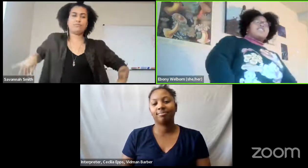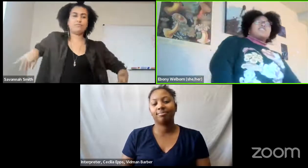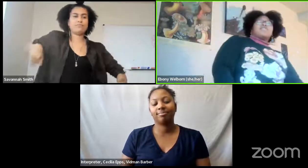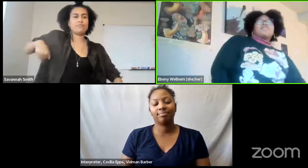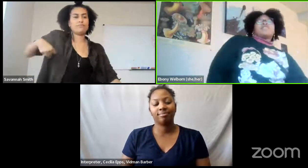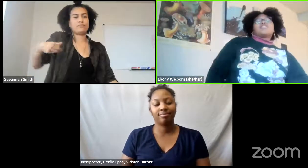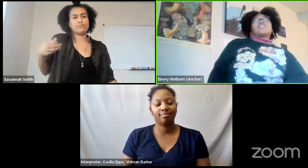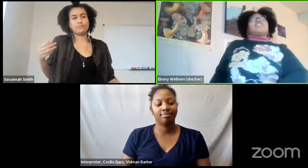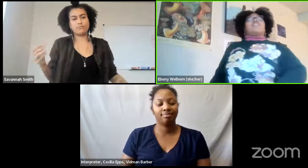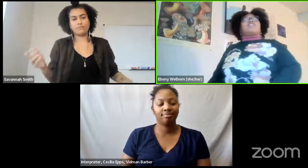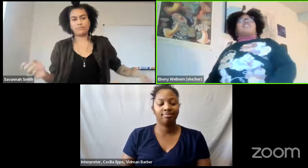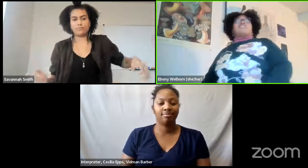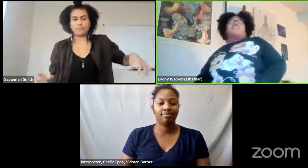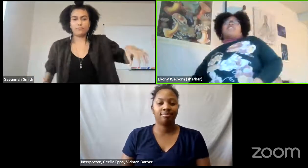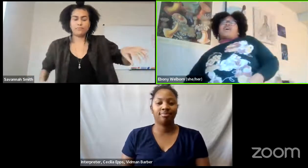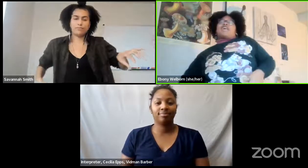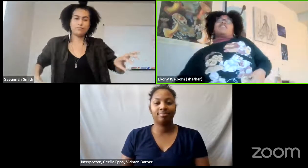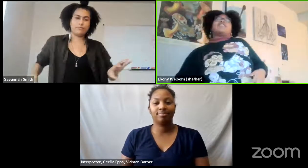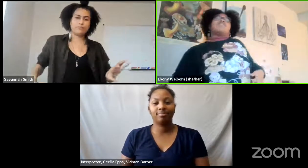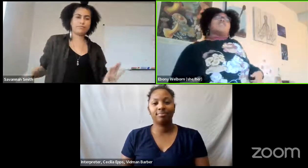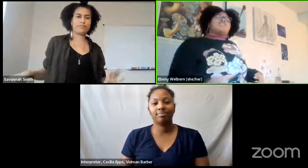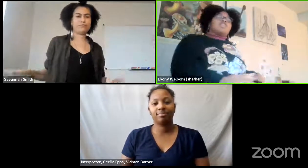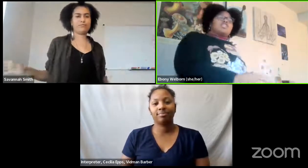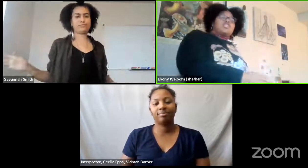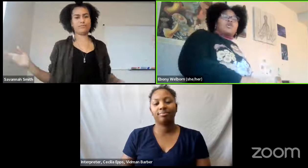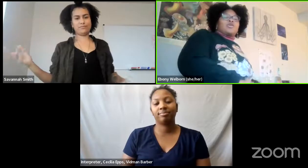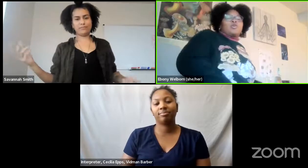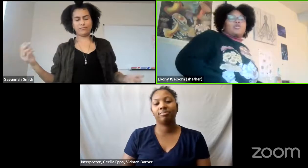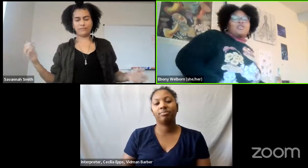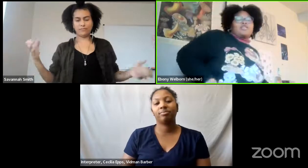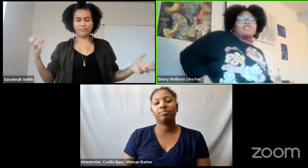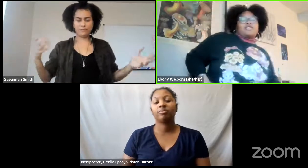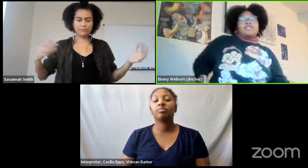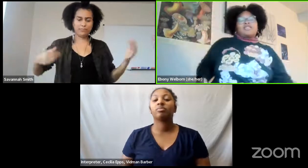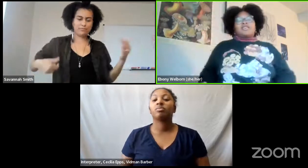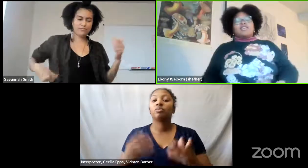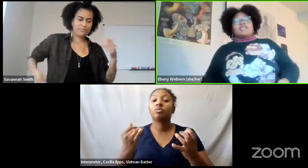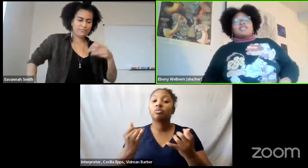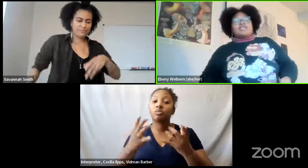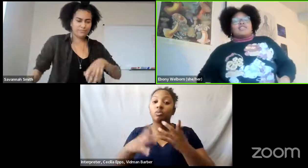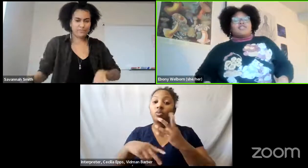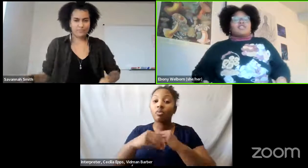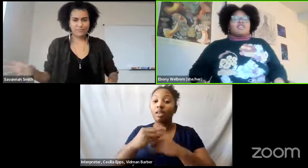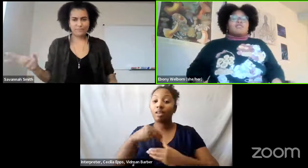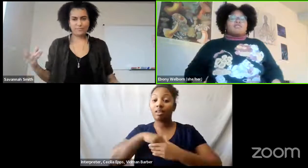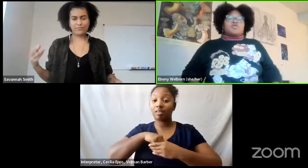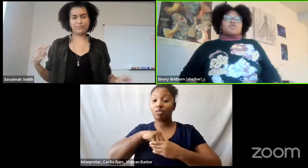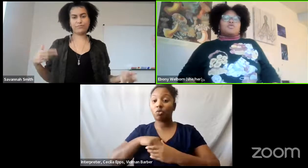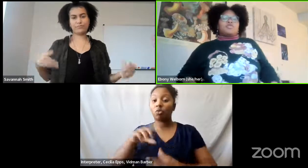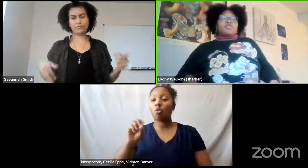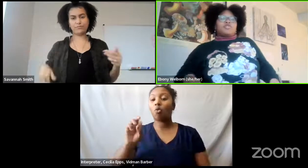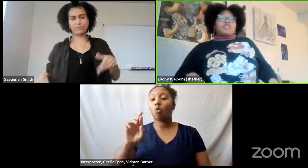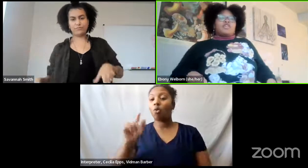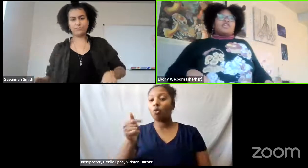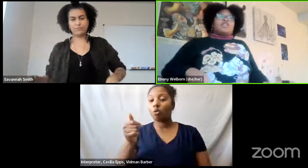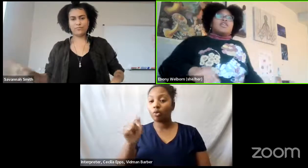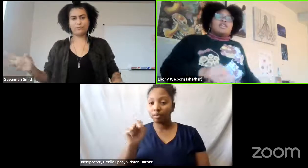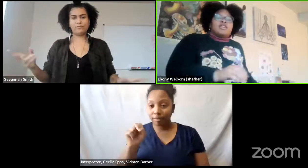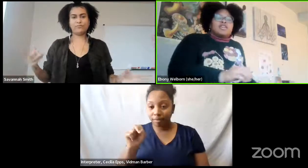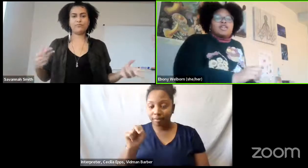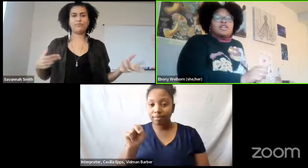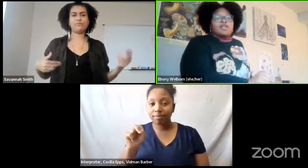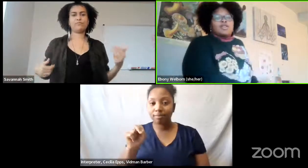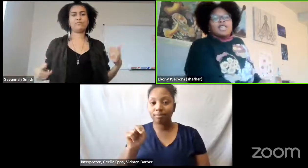And we're going to try to add in some of those internal organs. See if you can move